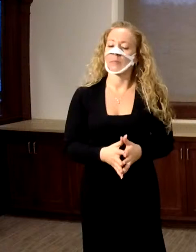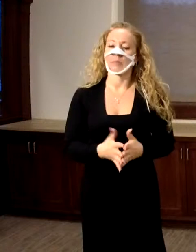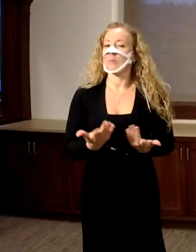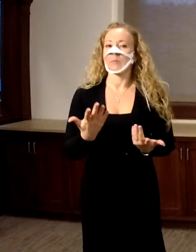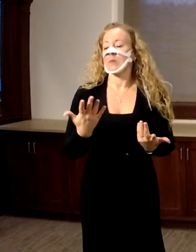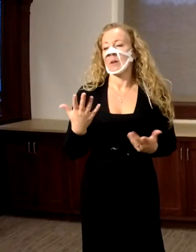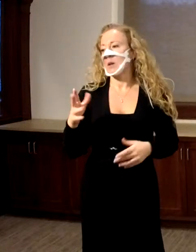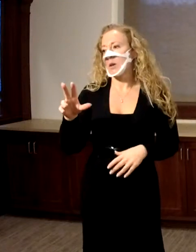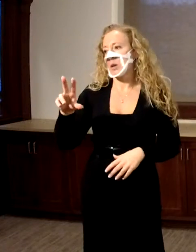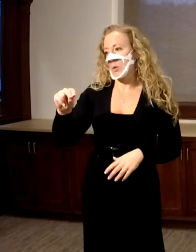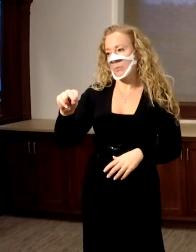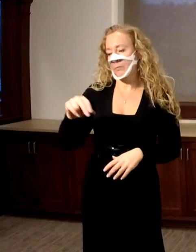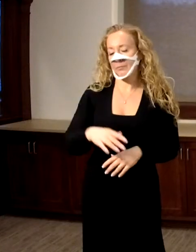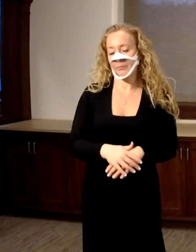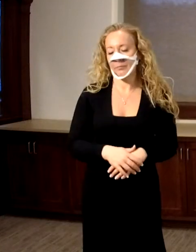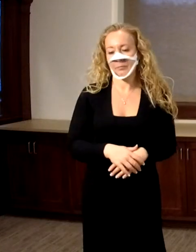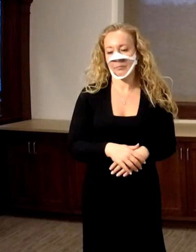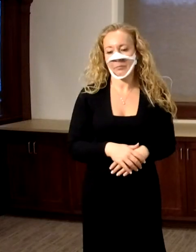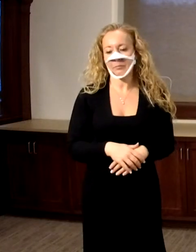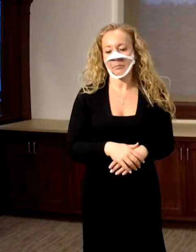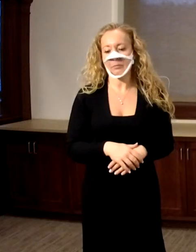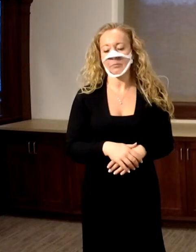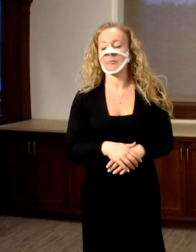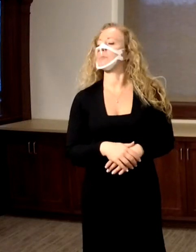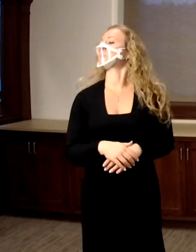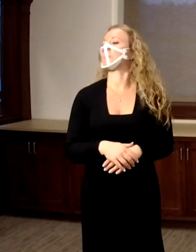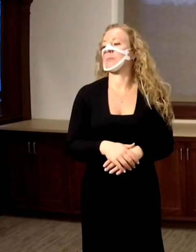No, we don't. I think what we have learned